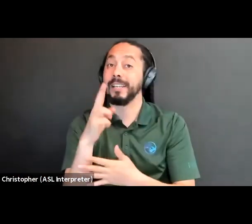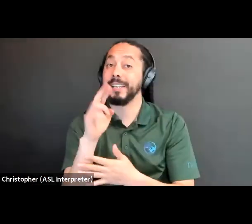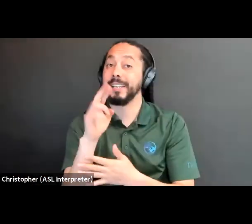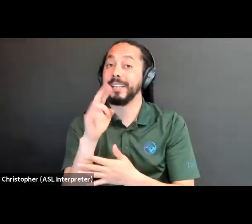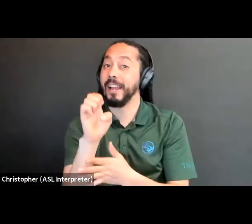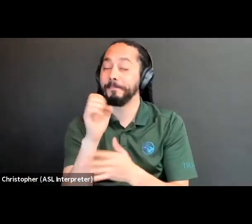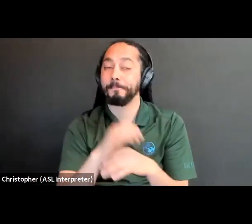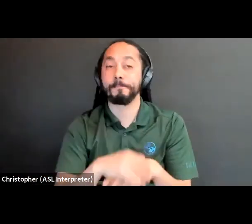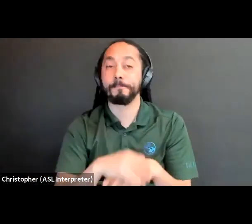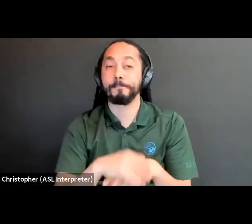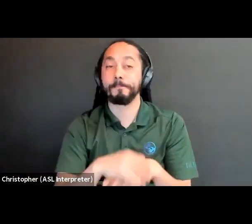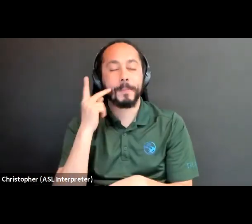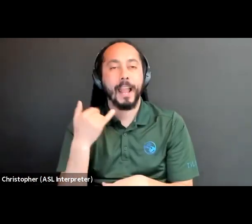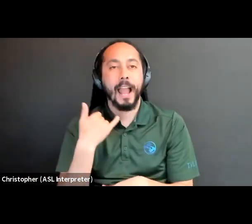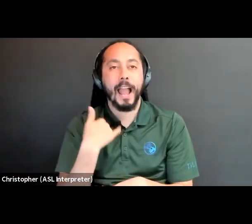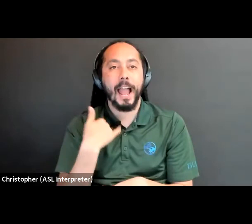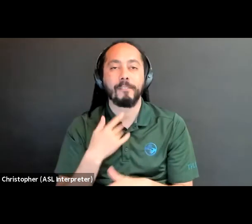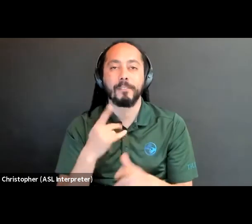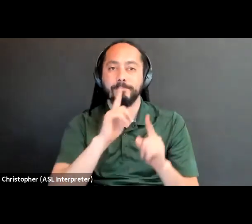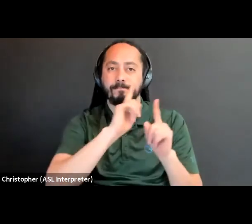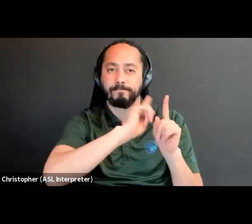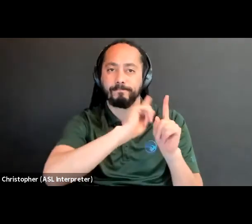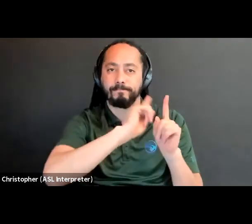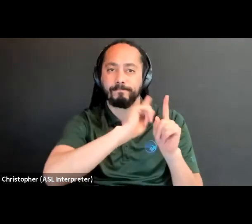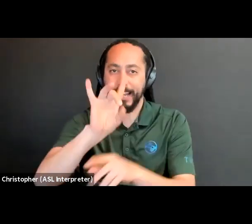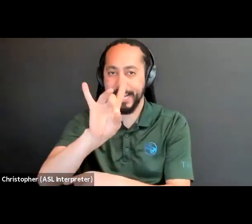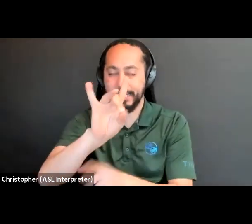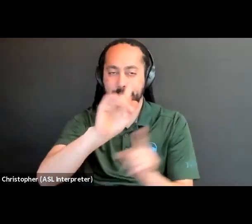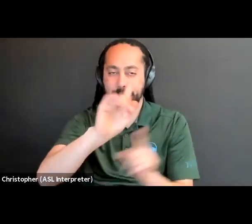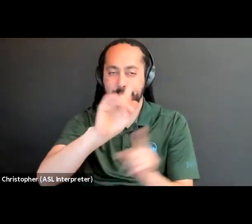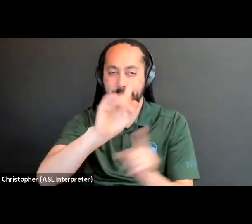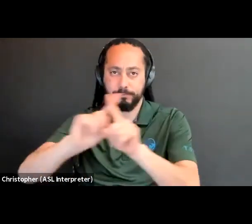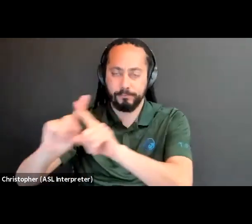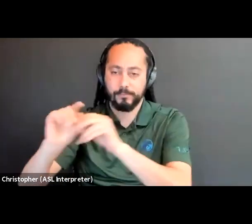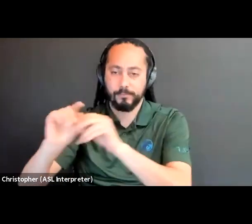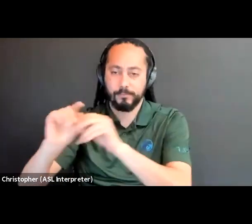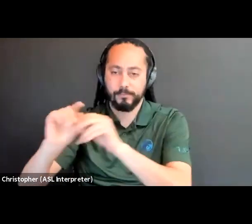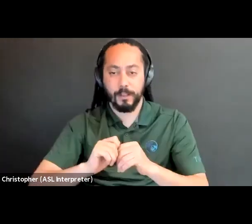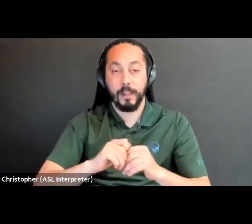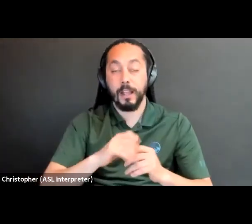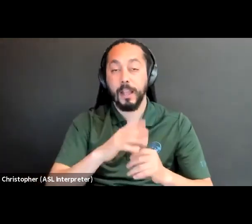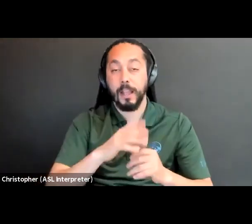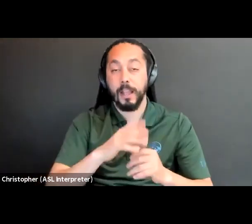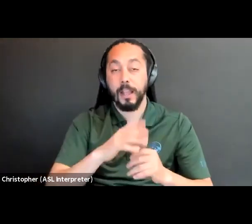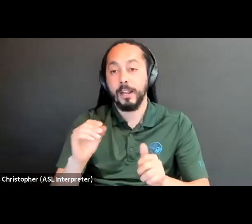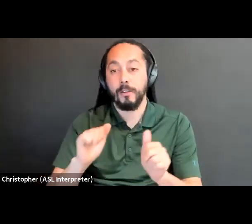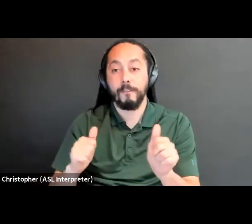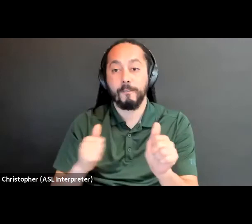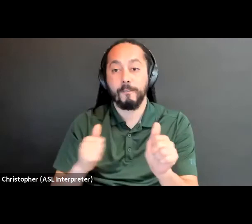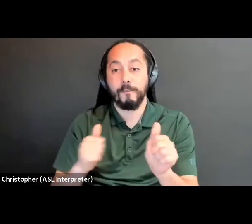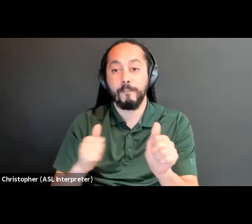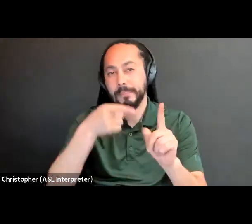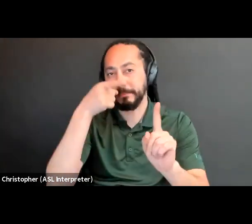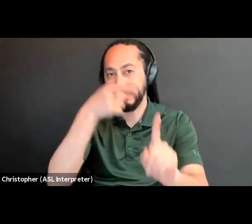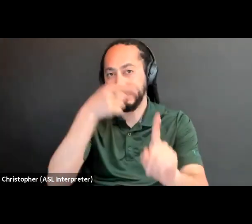different areas to pursue, and some follow-up behaviorally specific things